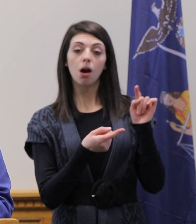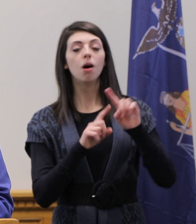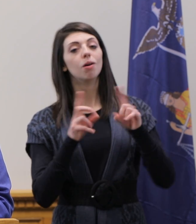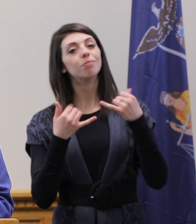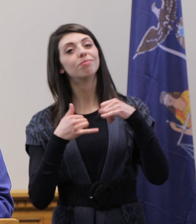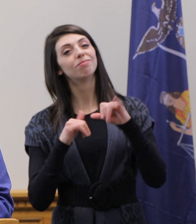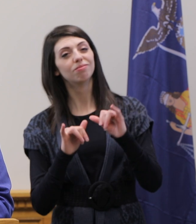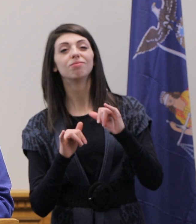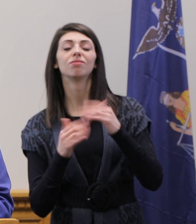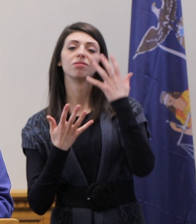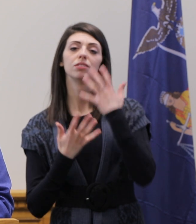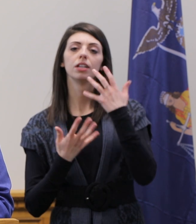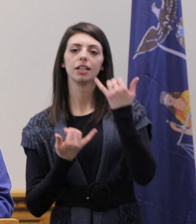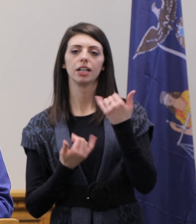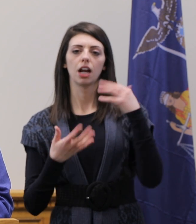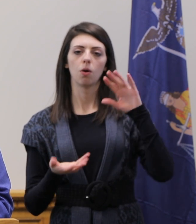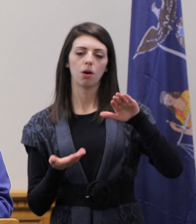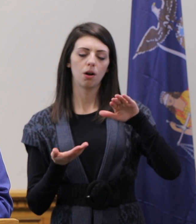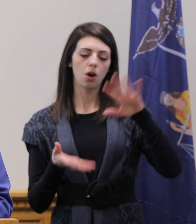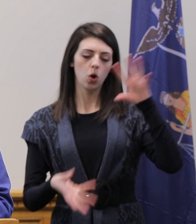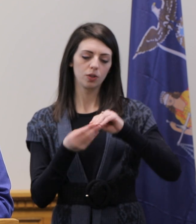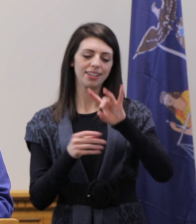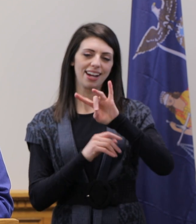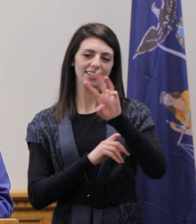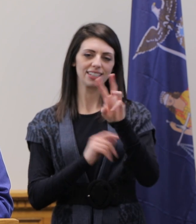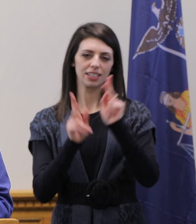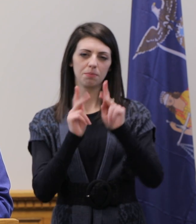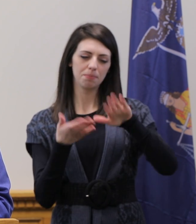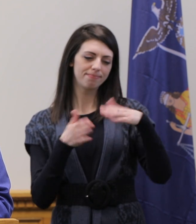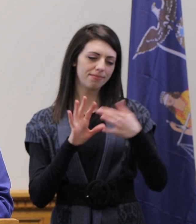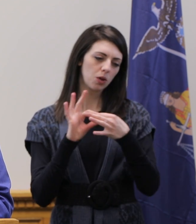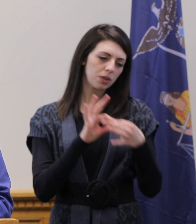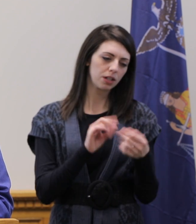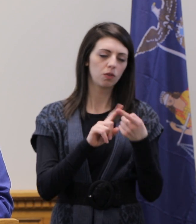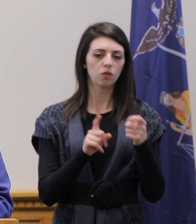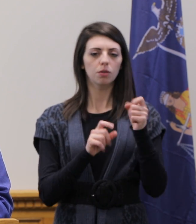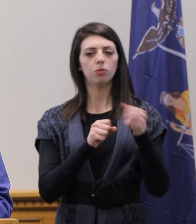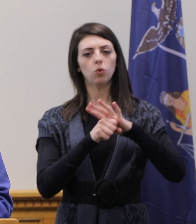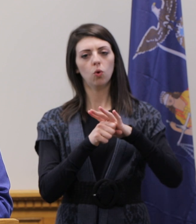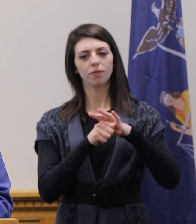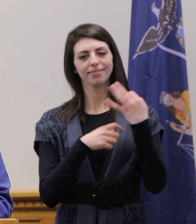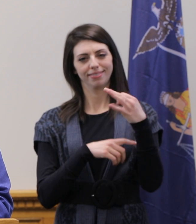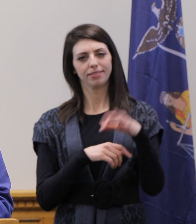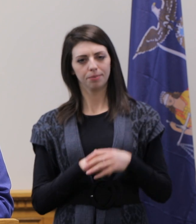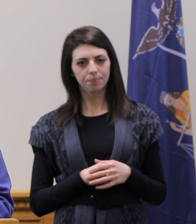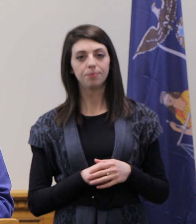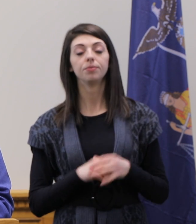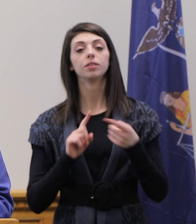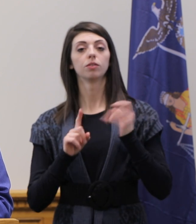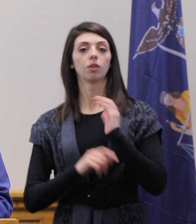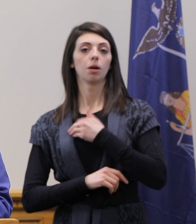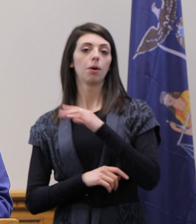that we have now lost 86 members of our Oswego County community to COVID-19. On behalf of the Oswego County